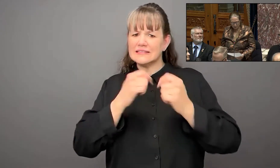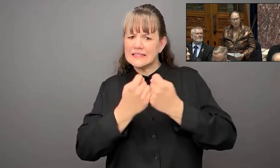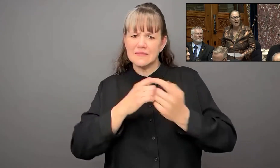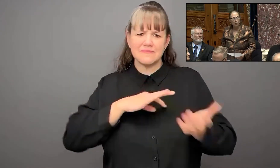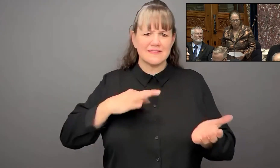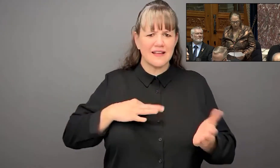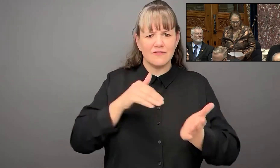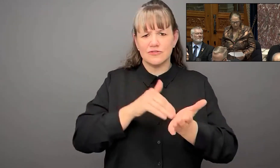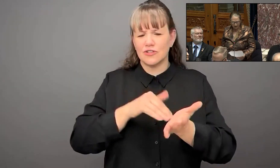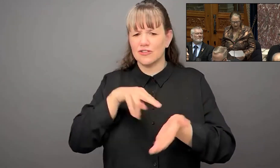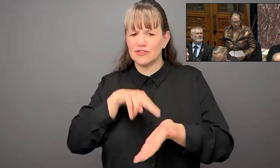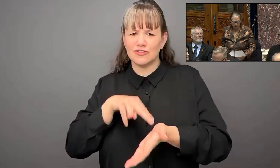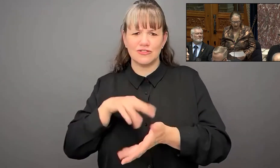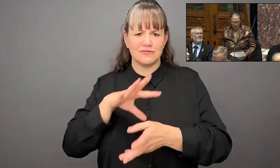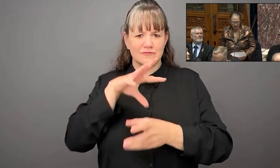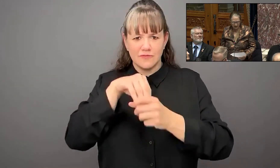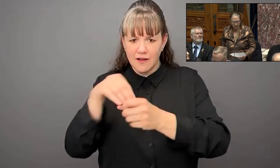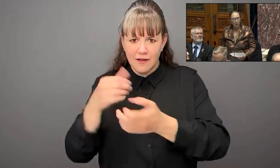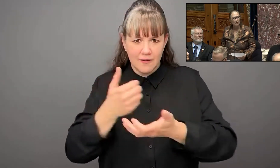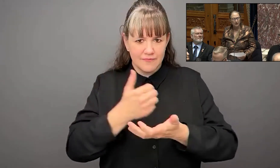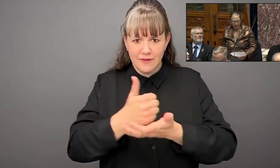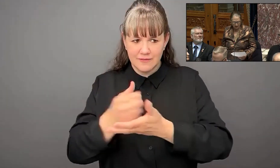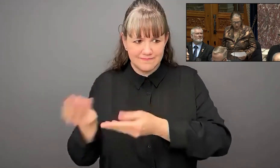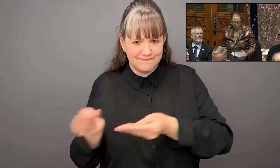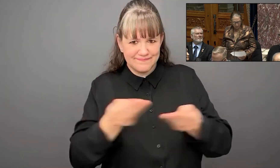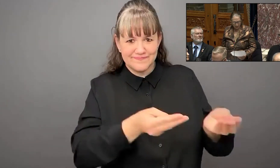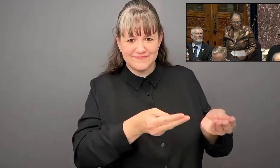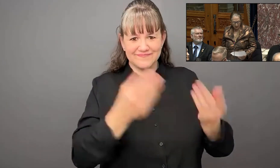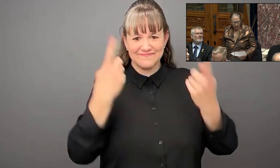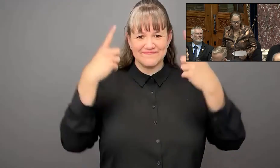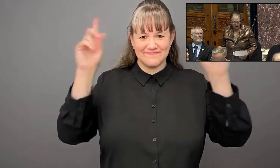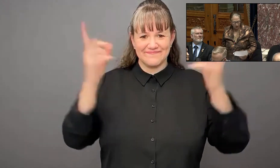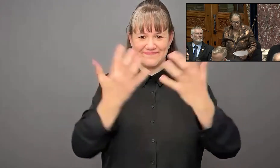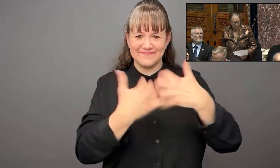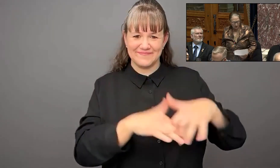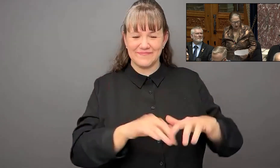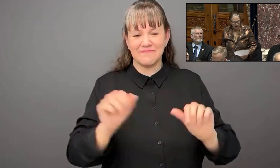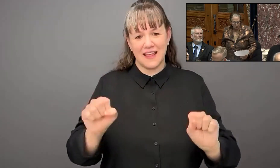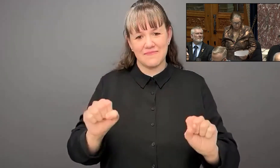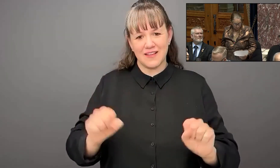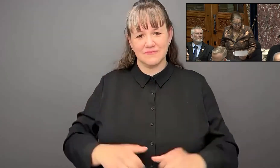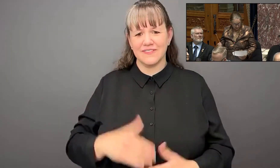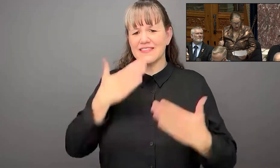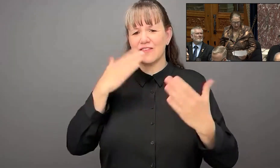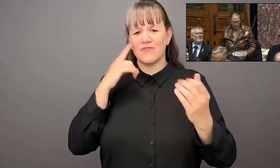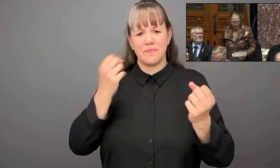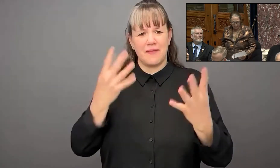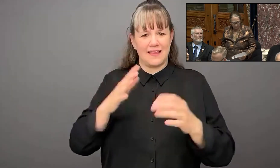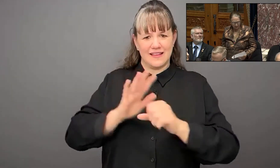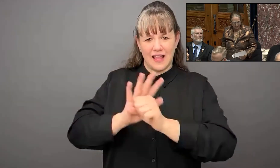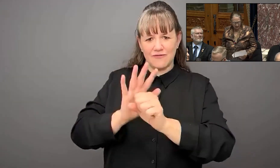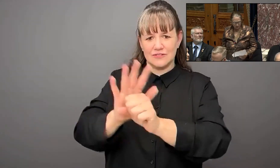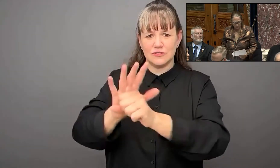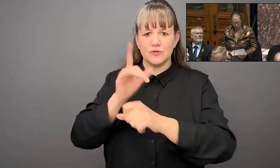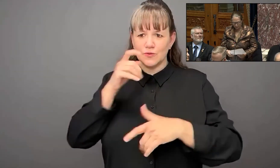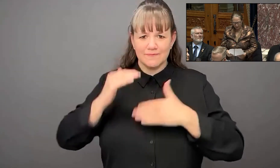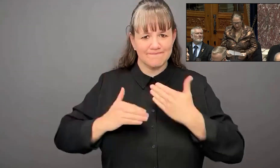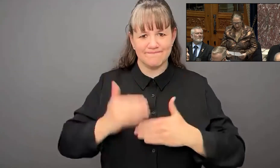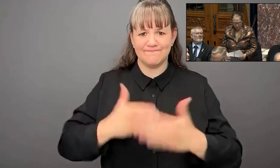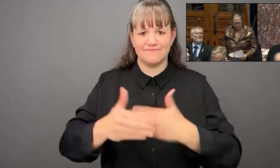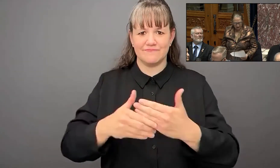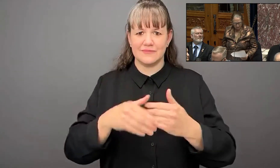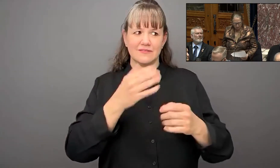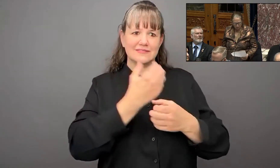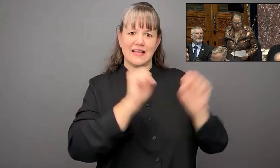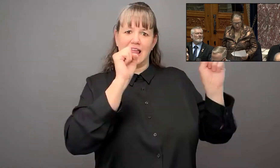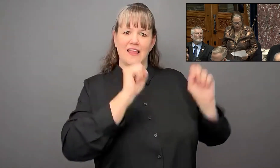members, powerful advocates for the life-saving work that they do. I invite all members to stop by the Legislative Library this afternoon,